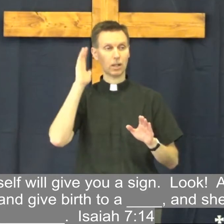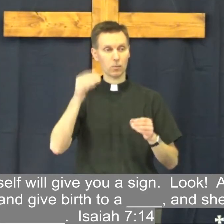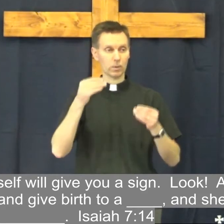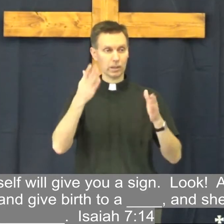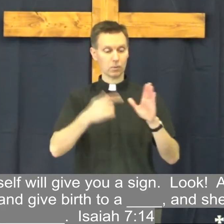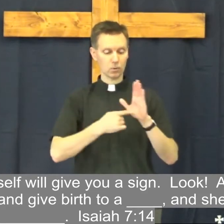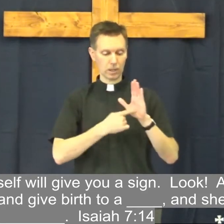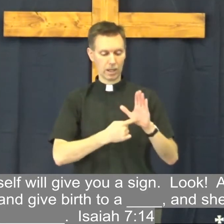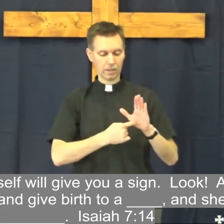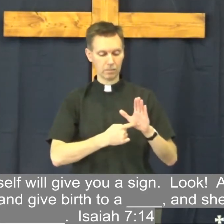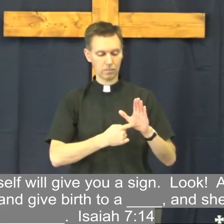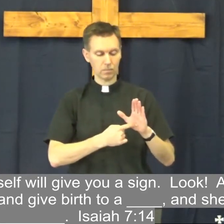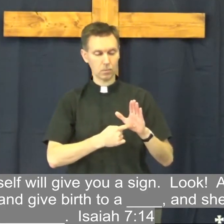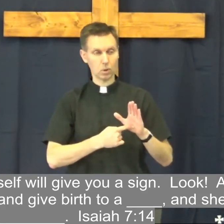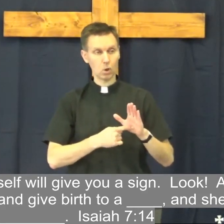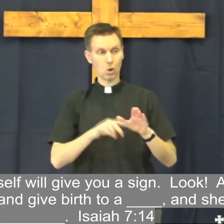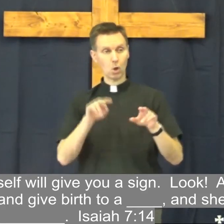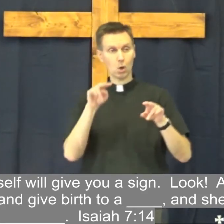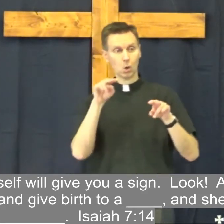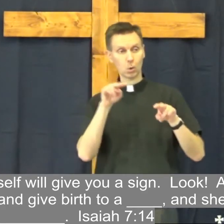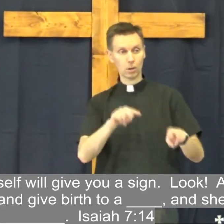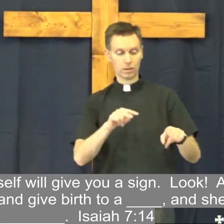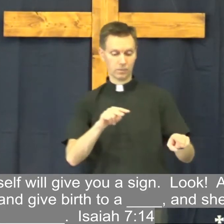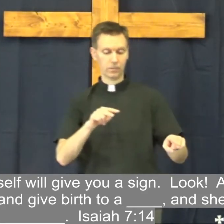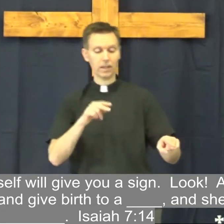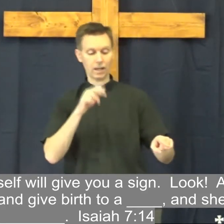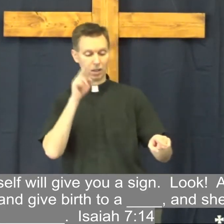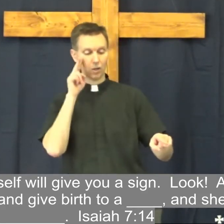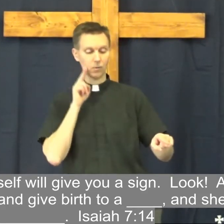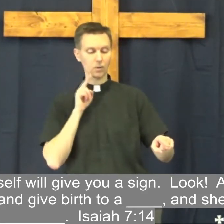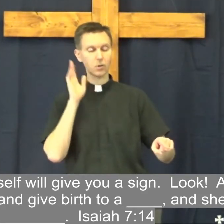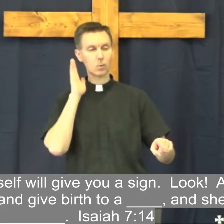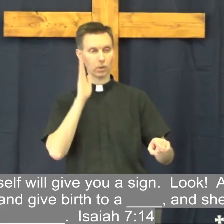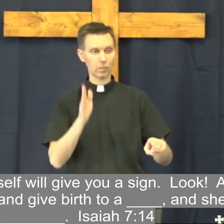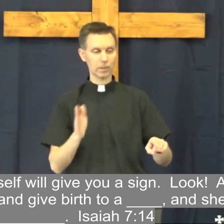himself will give you a sign. Look, a virgin will be